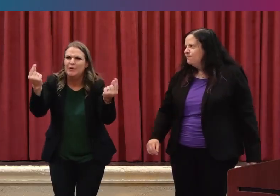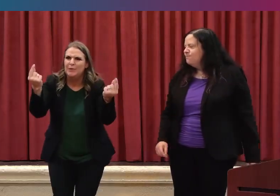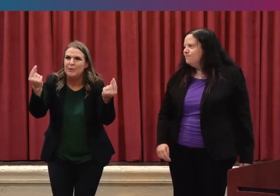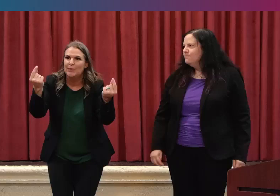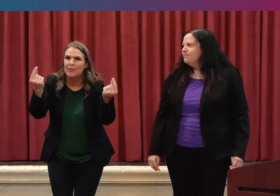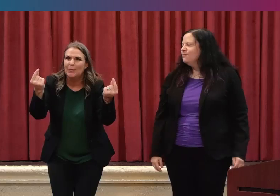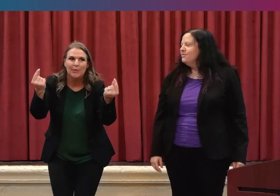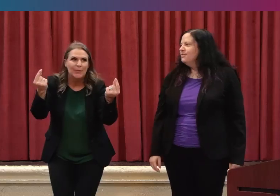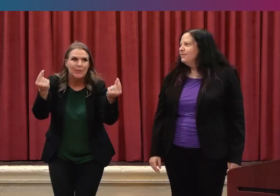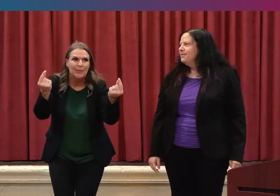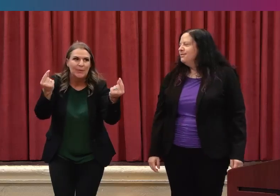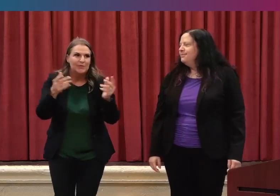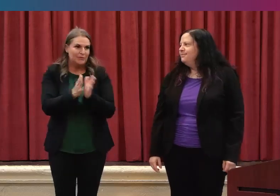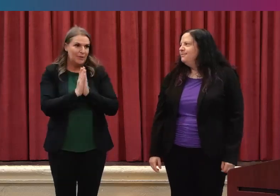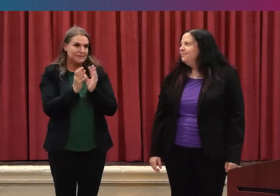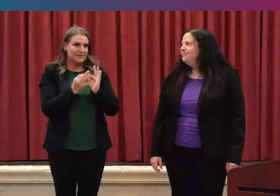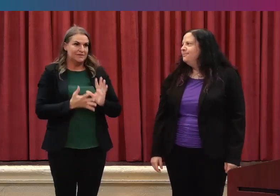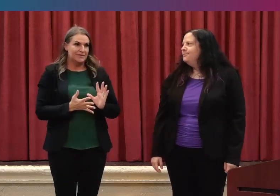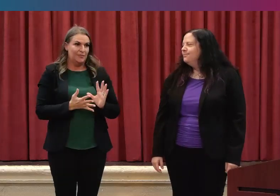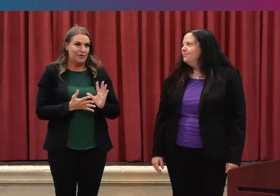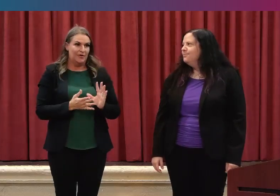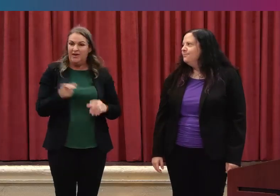So, what do you do to request an interpreter?